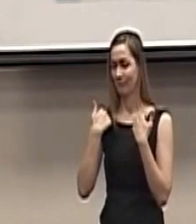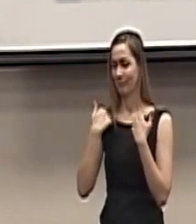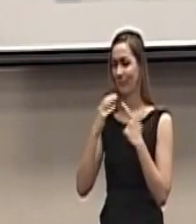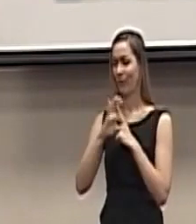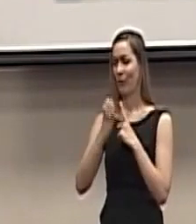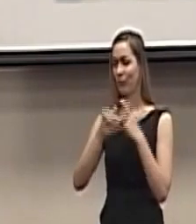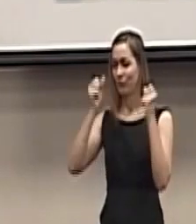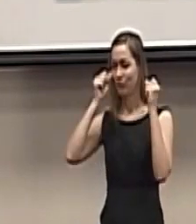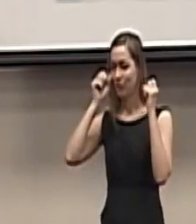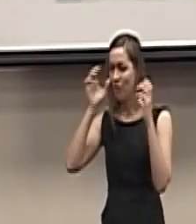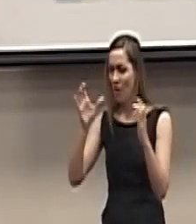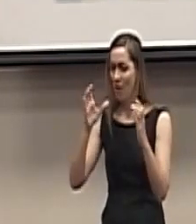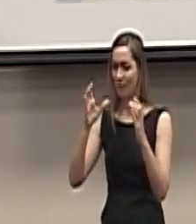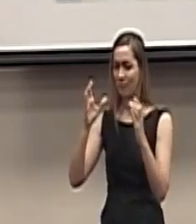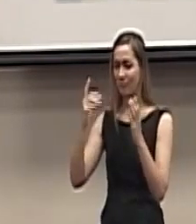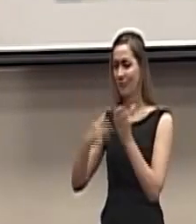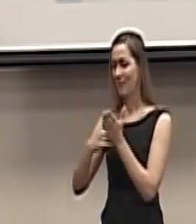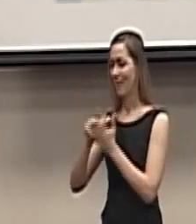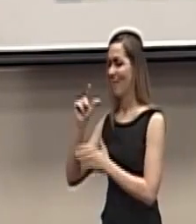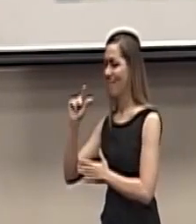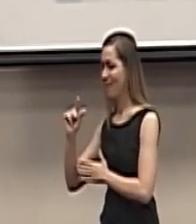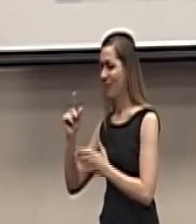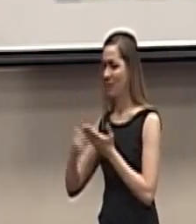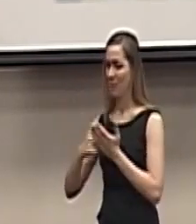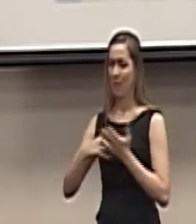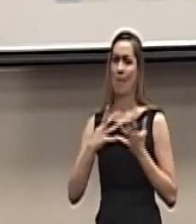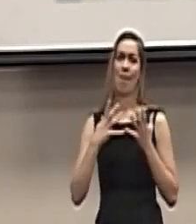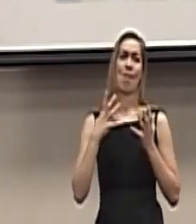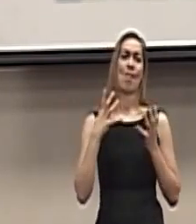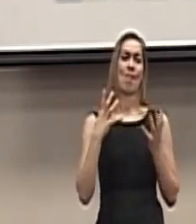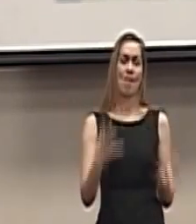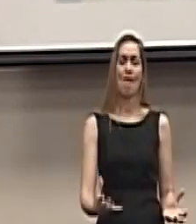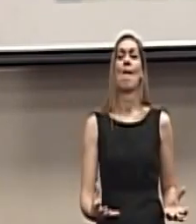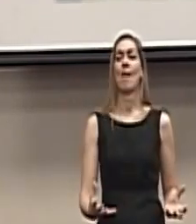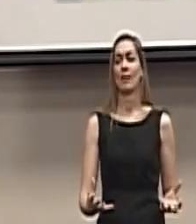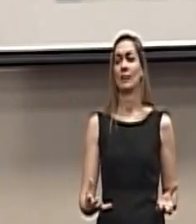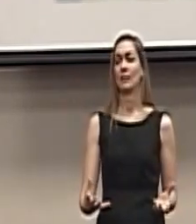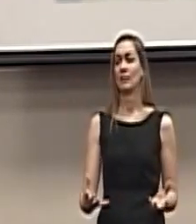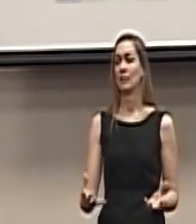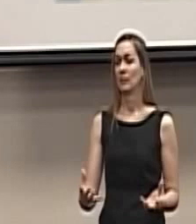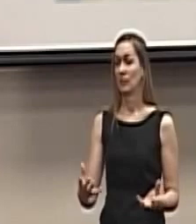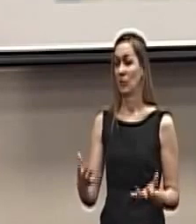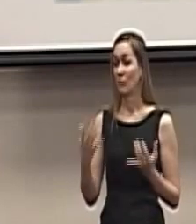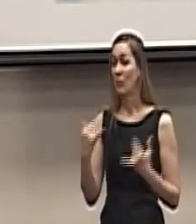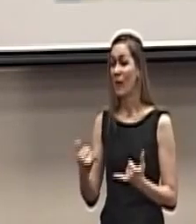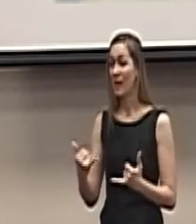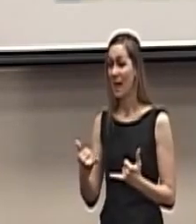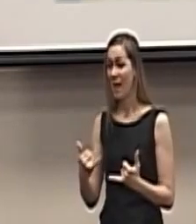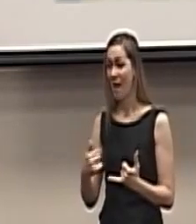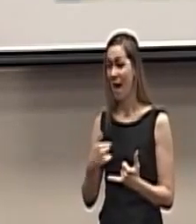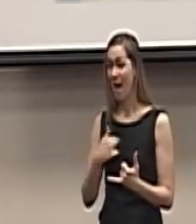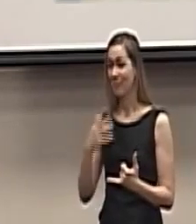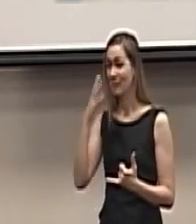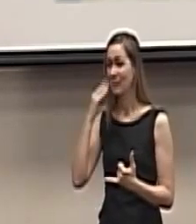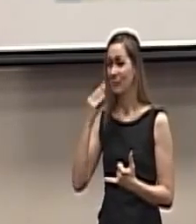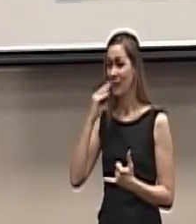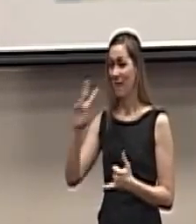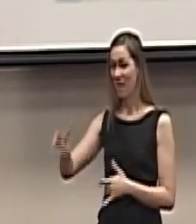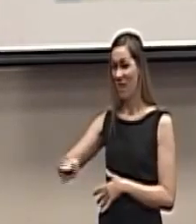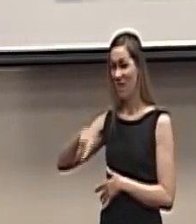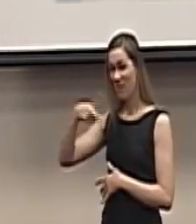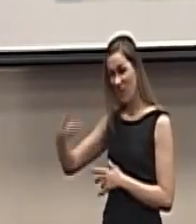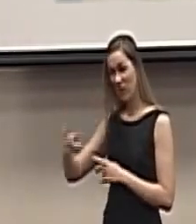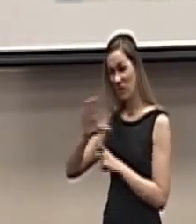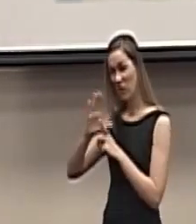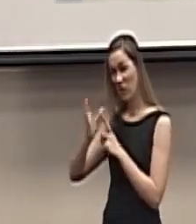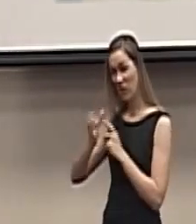lot of the culture shock or reverse culture shock experience. I'm going through reverse culture shock today, actually. I found out this